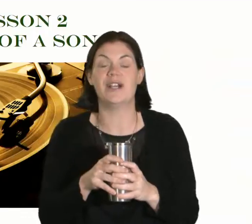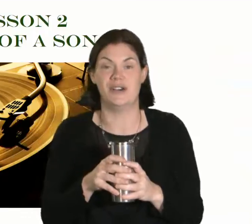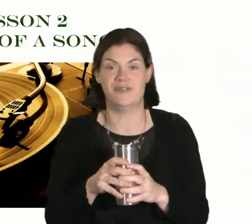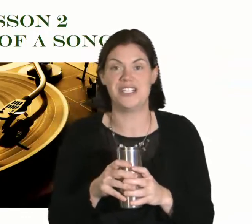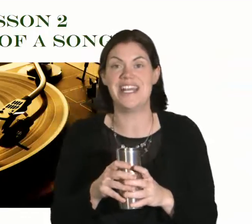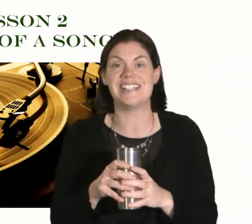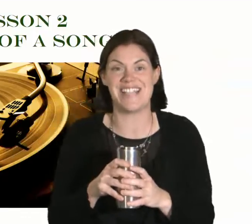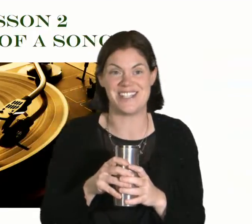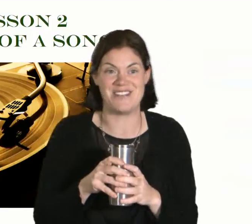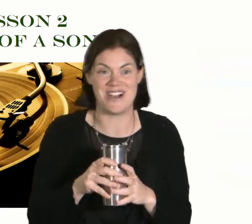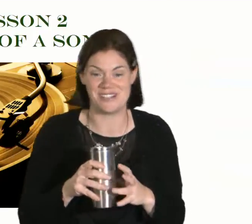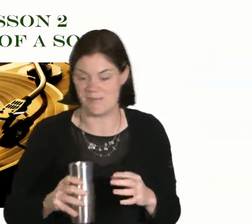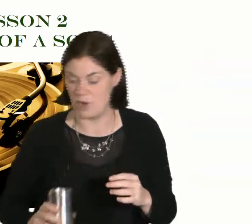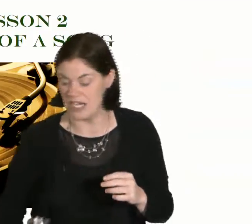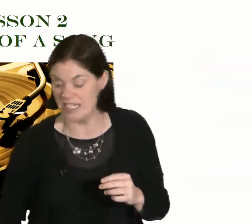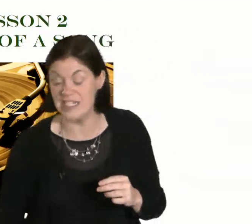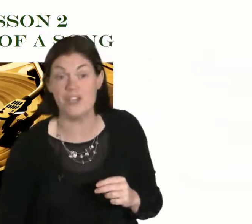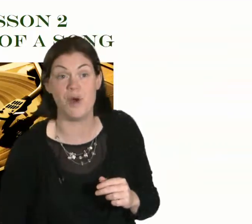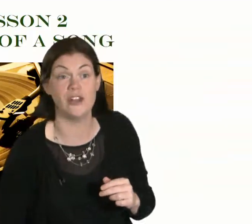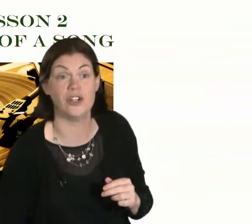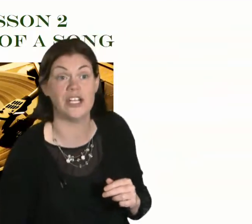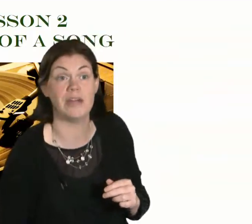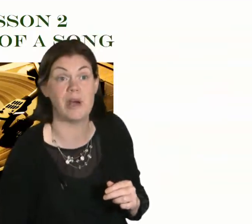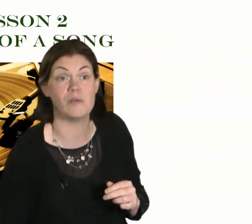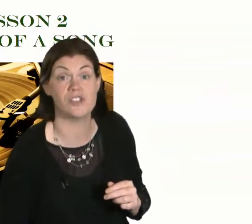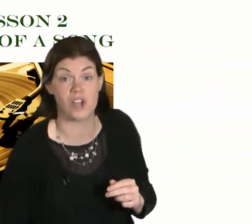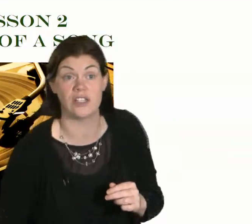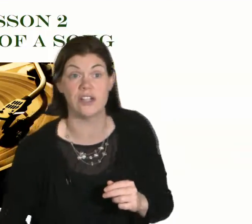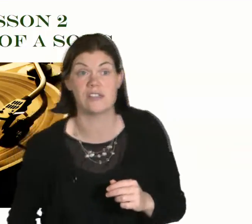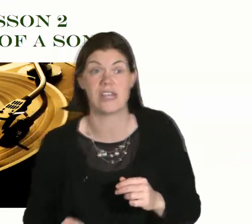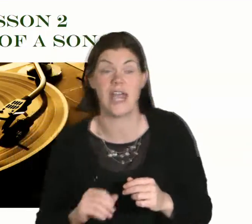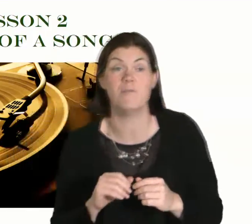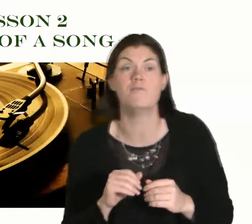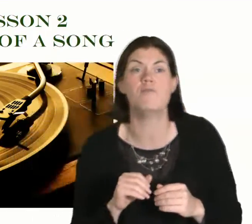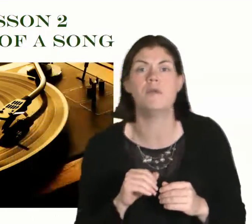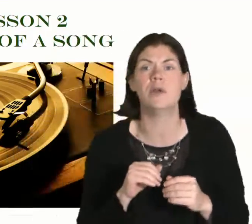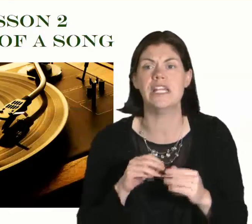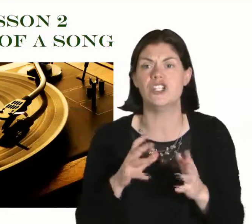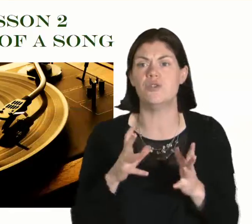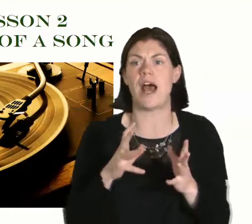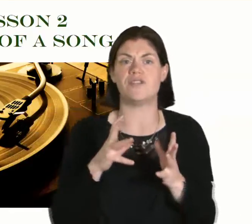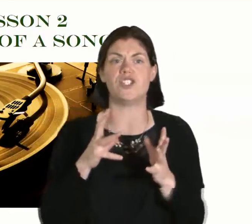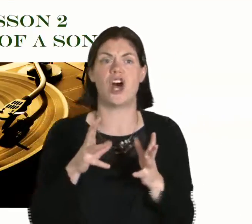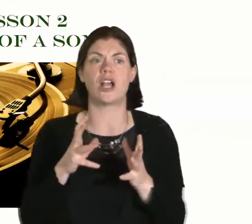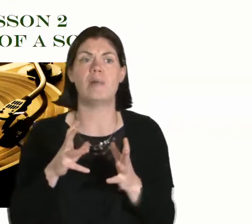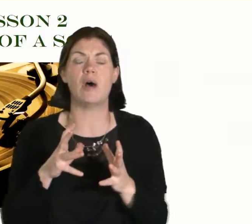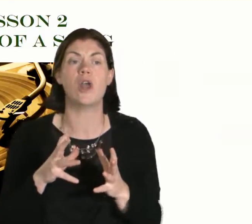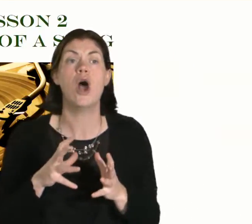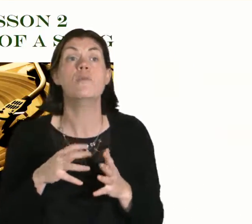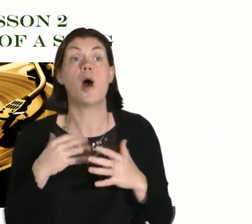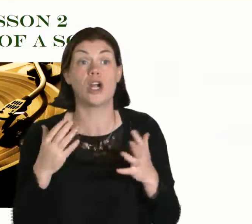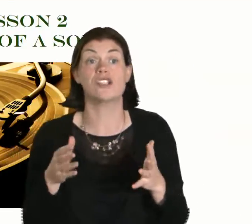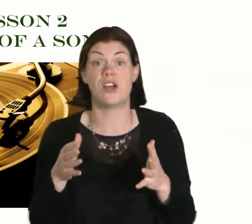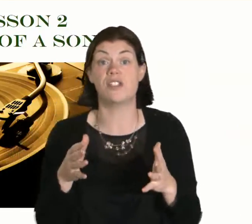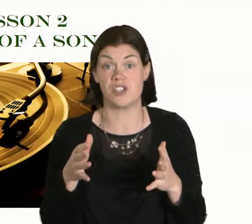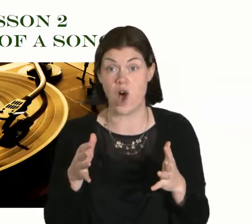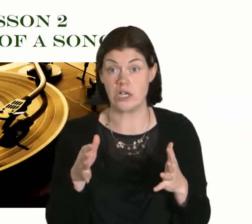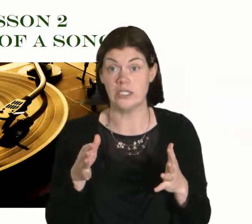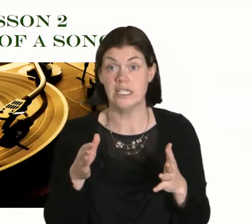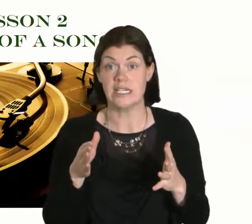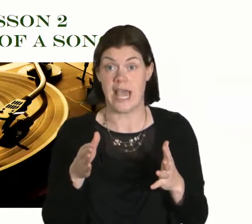here we go for today's lesson, you guys. We're gonna continue on learning about song lyrics, okay? We really do have to talk about parts